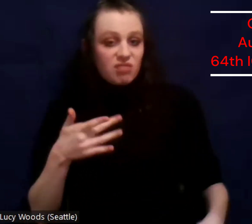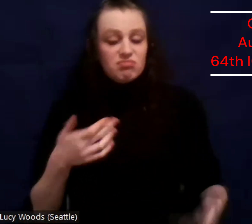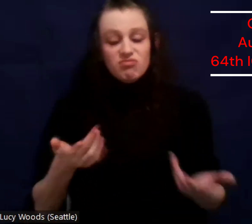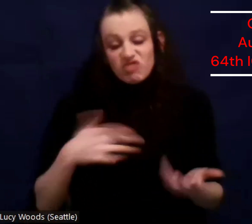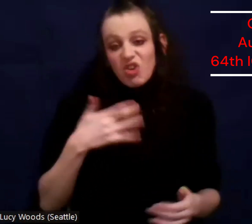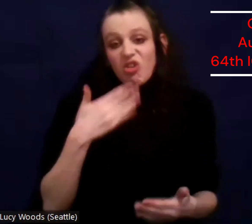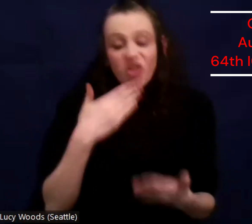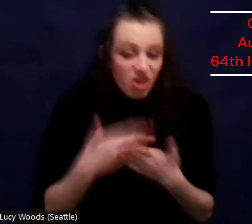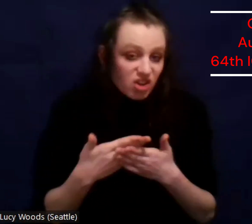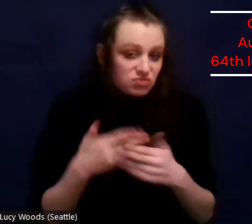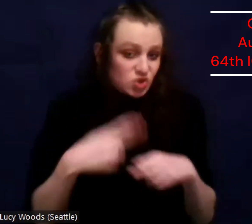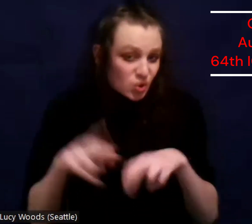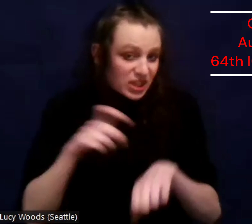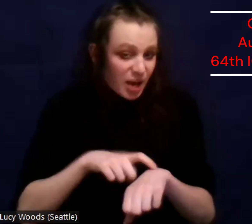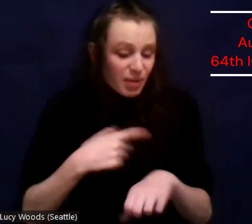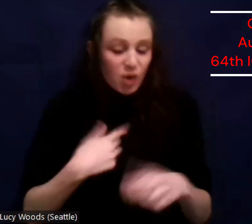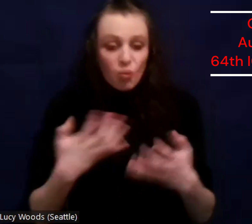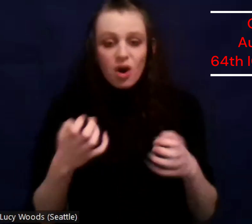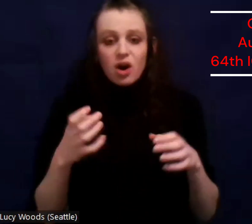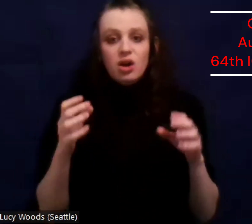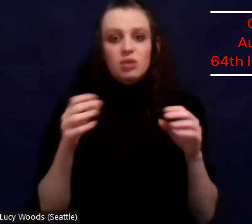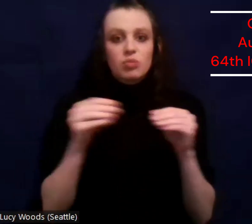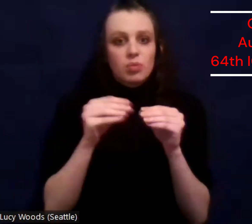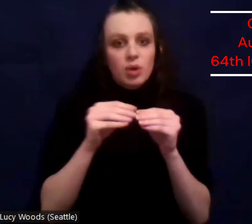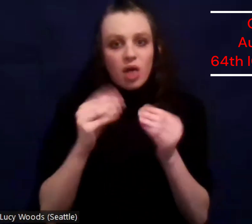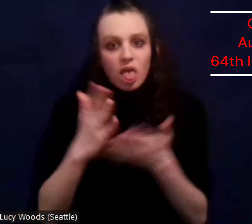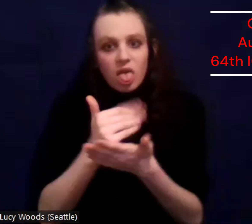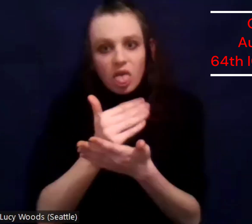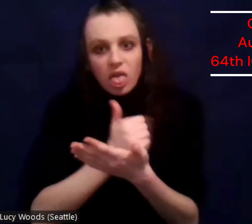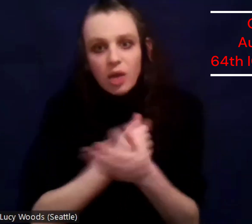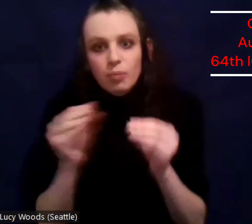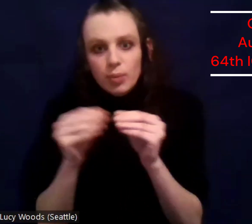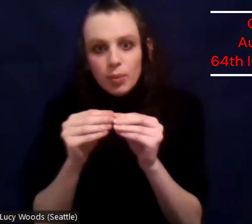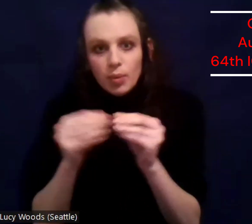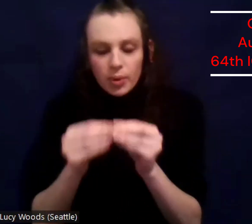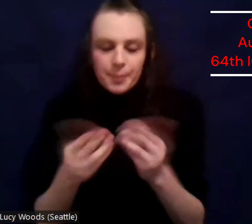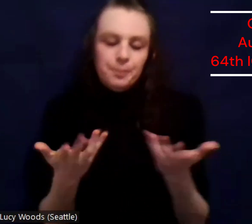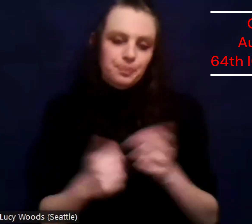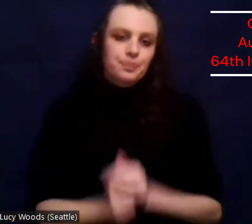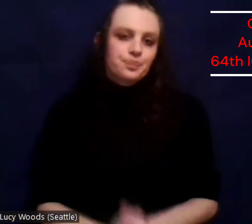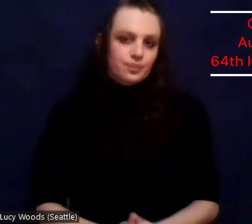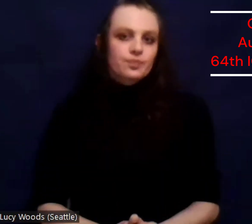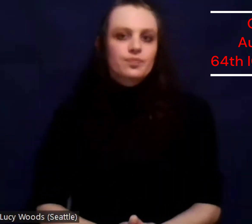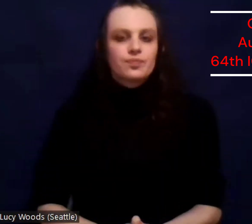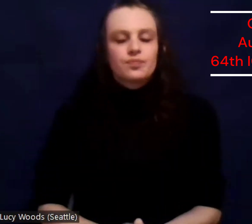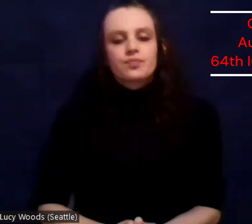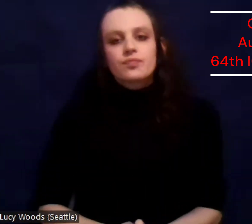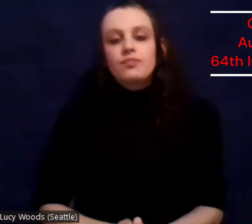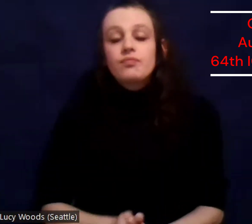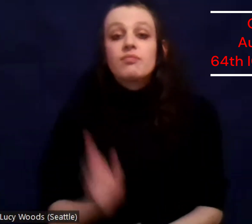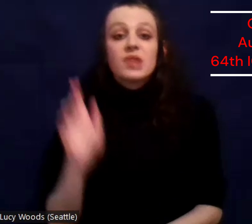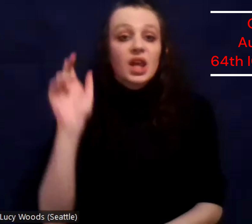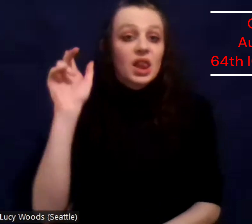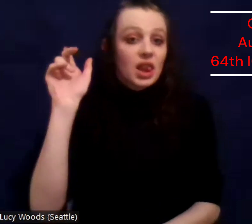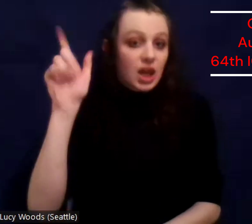wanted as much of it as I could get. Um, you know, eventually,